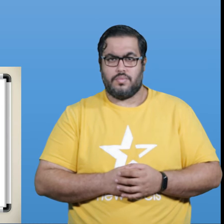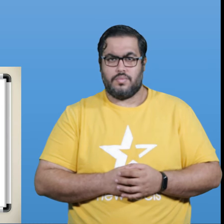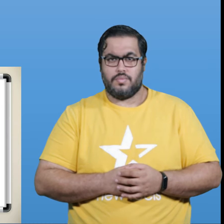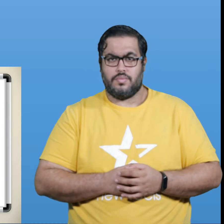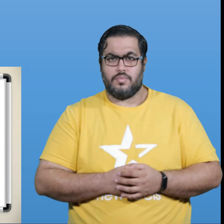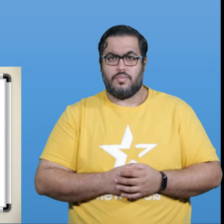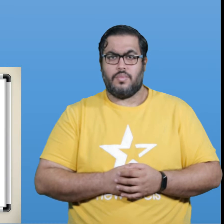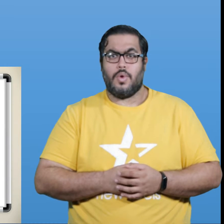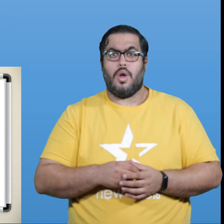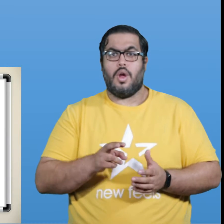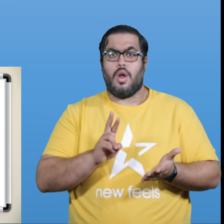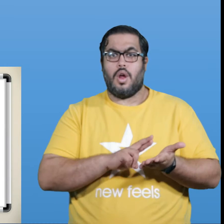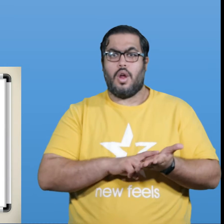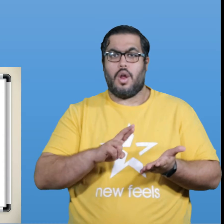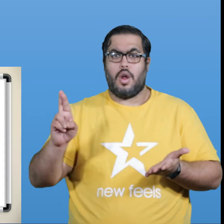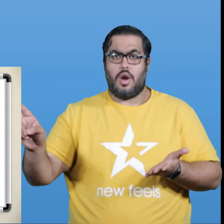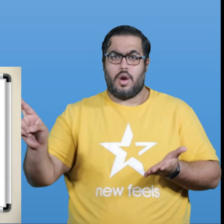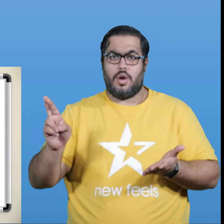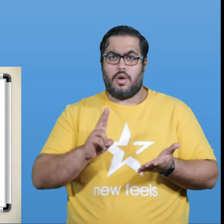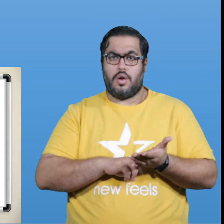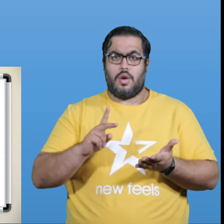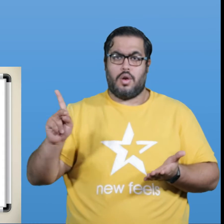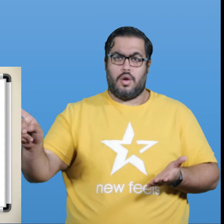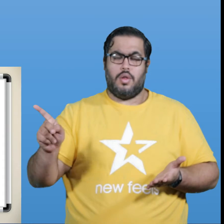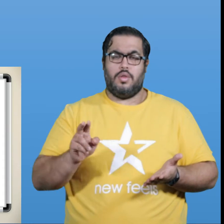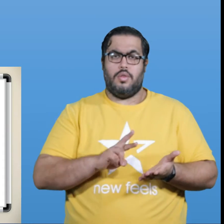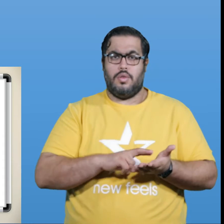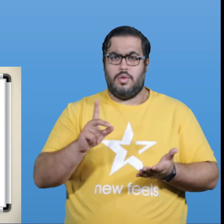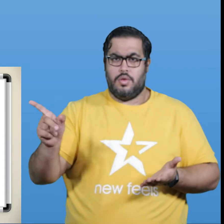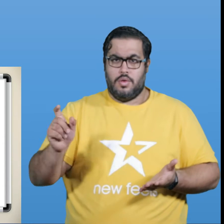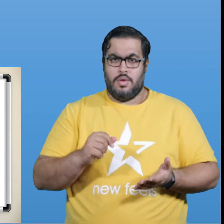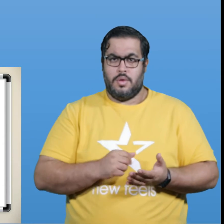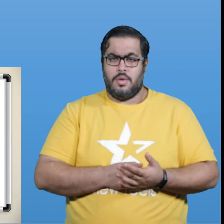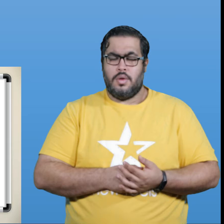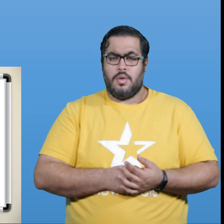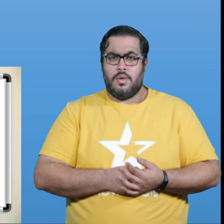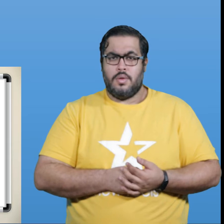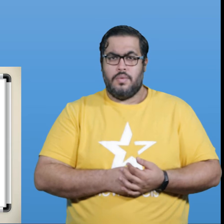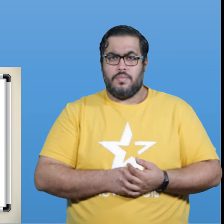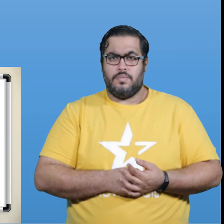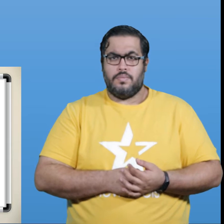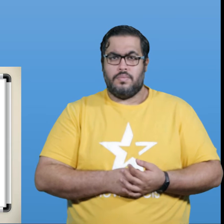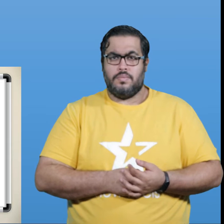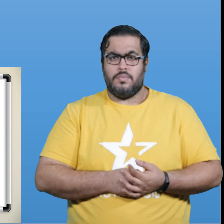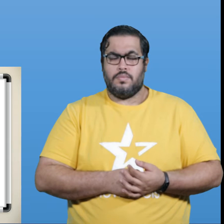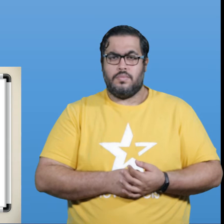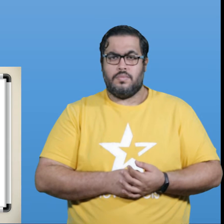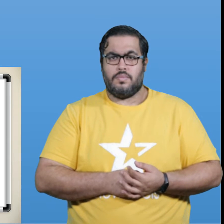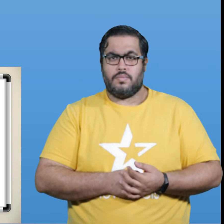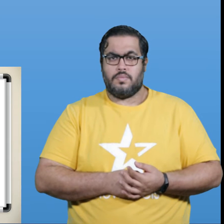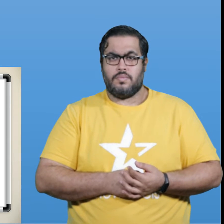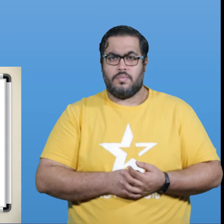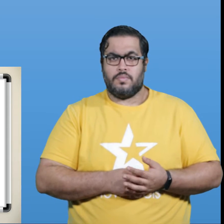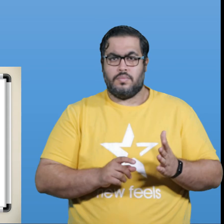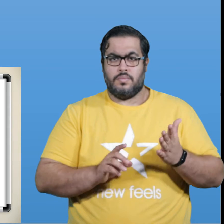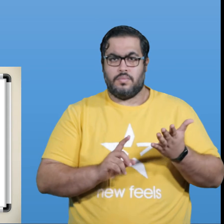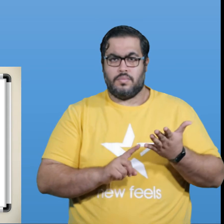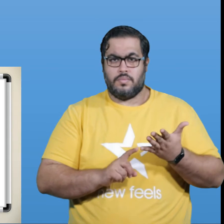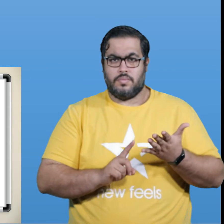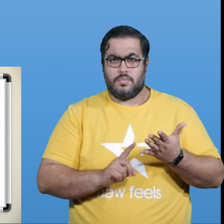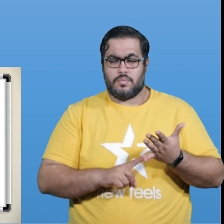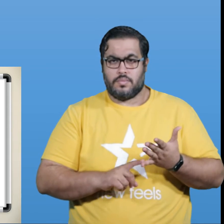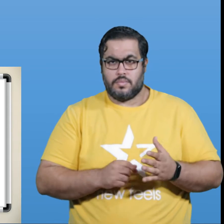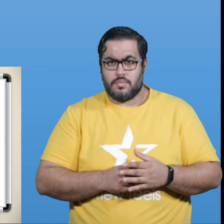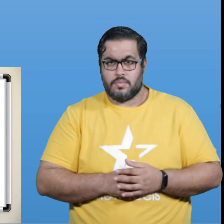word reference. So what does it refer to? We want the reference of the word. Number four, we want